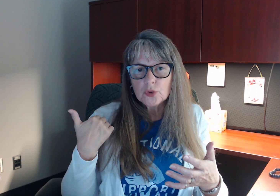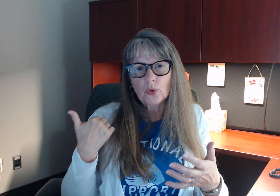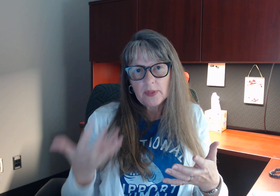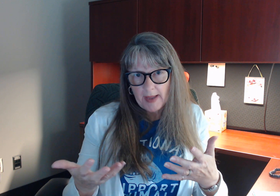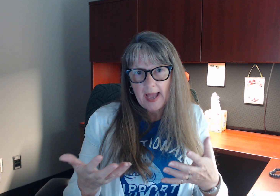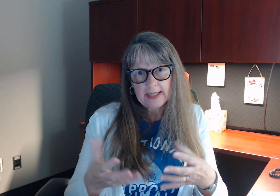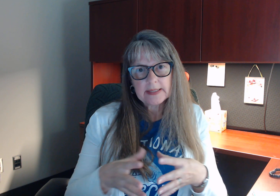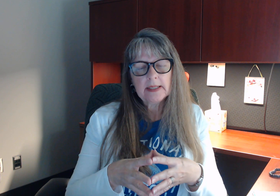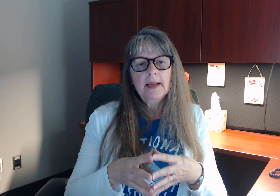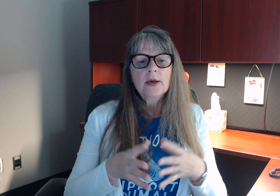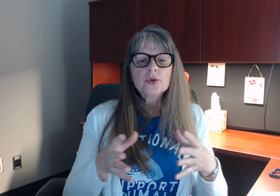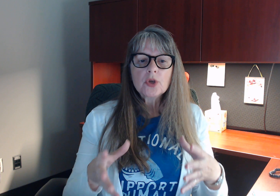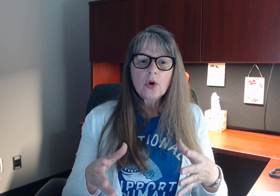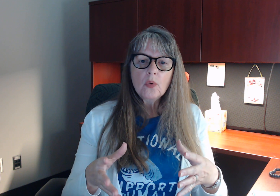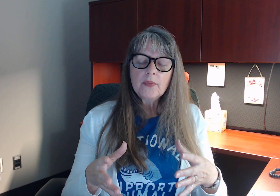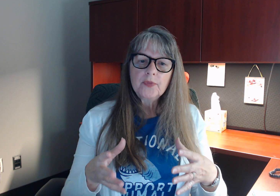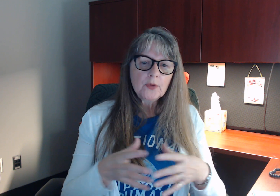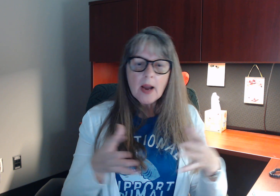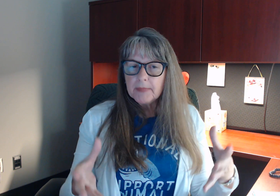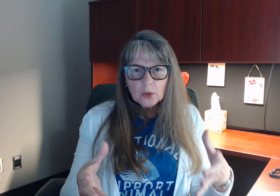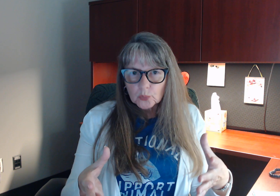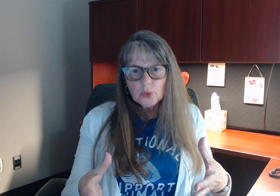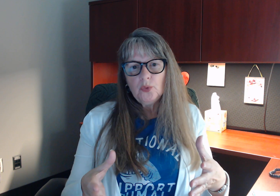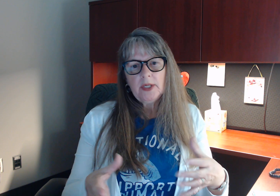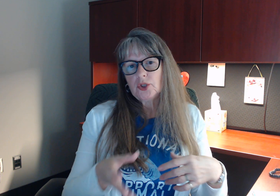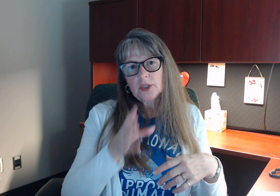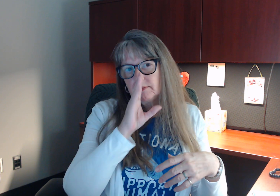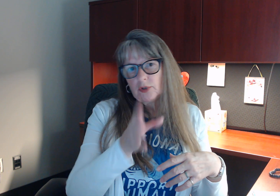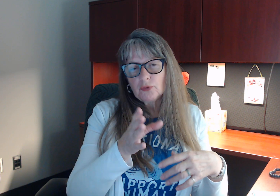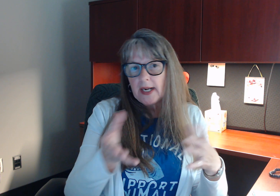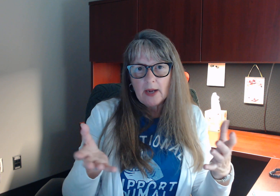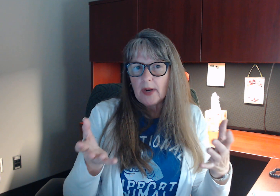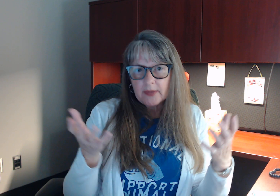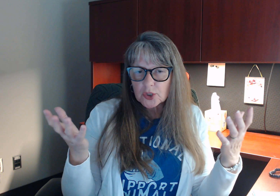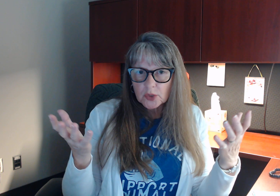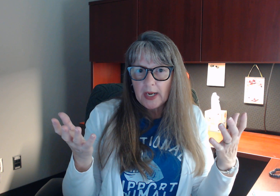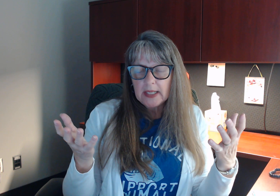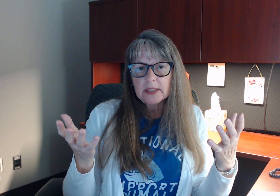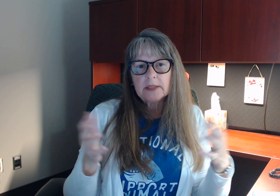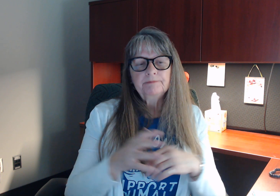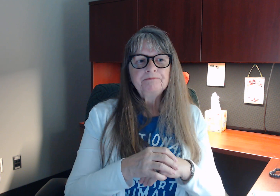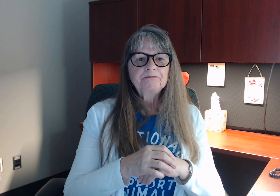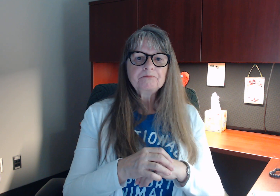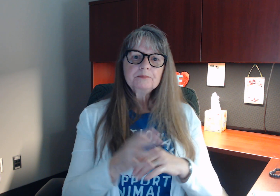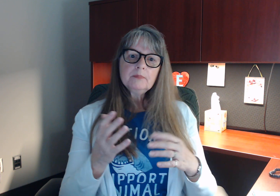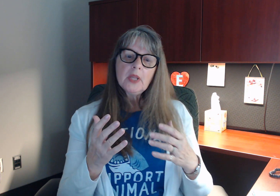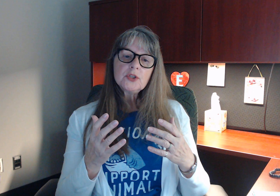or the past. So they're not being rude. It's just straight out, right? That's just the way it is.